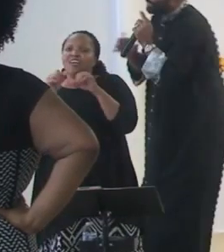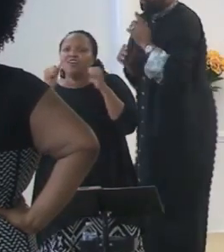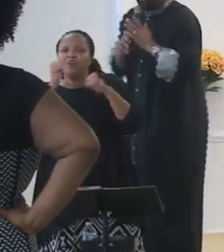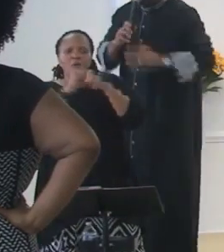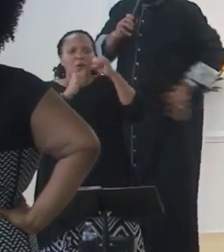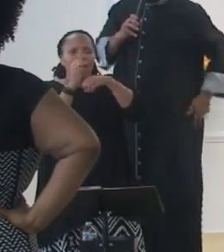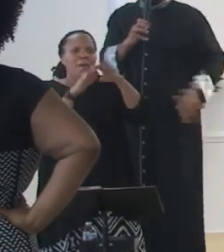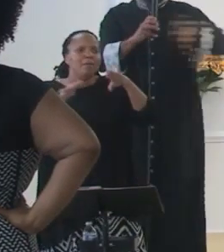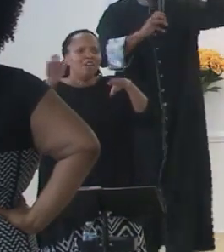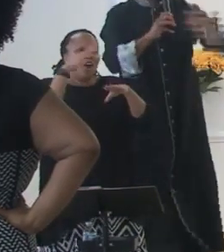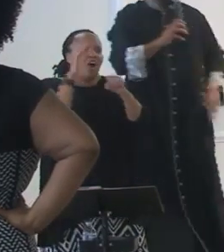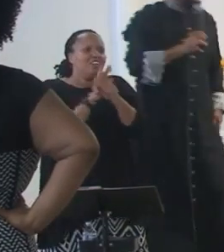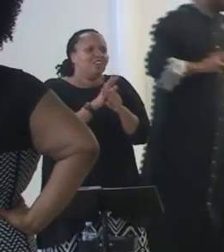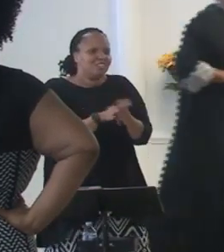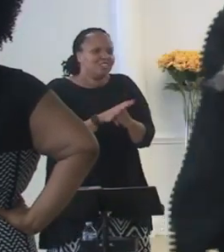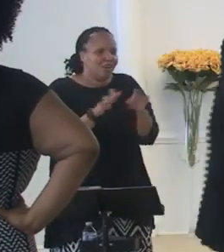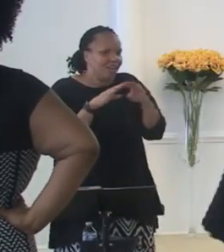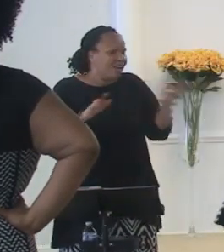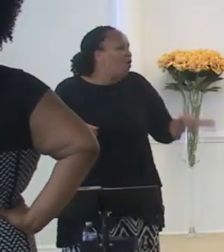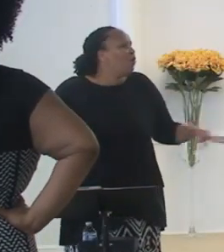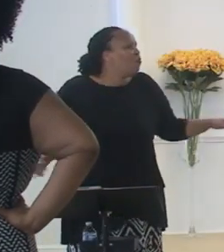stress. Point one.